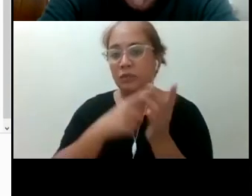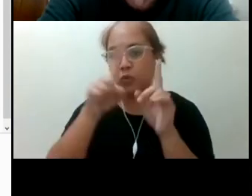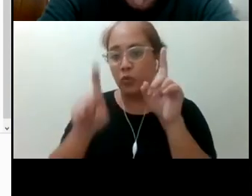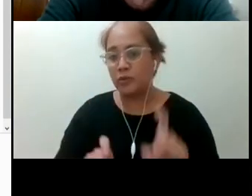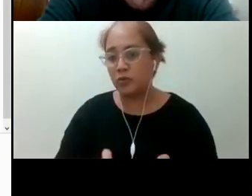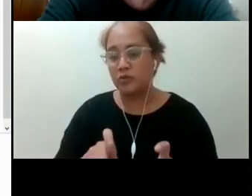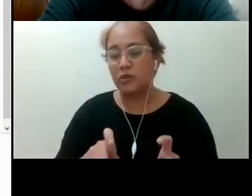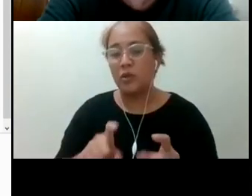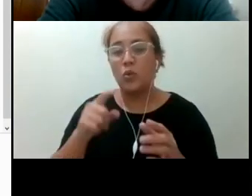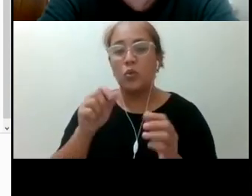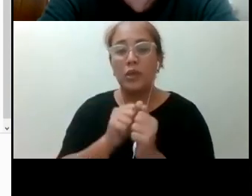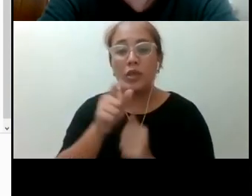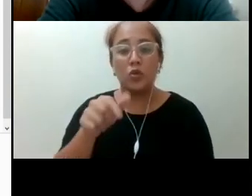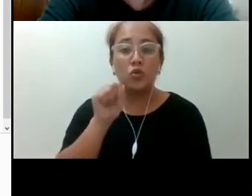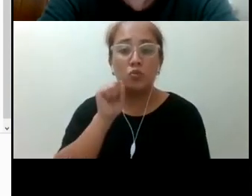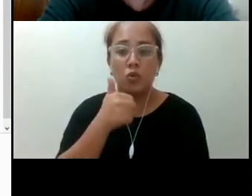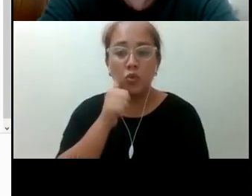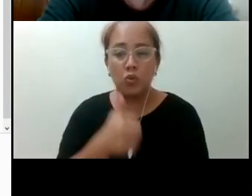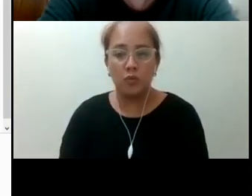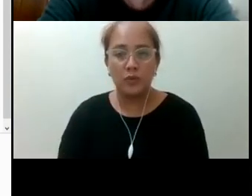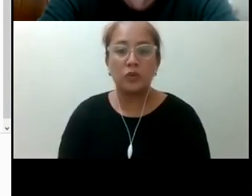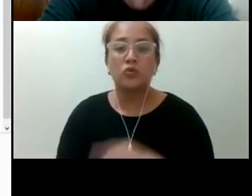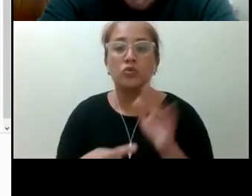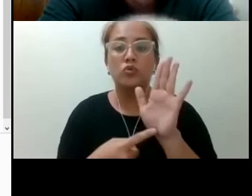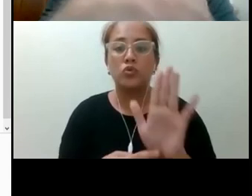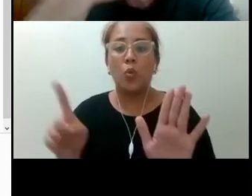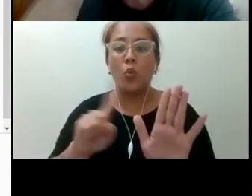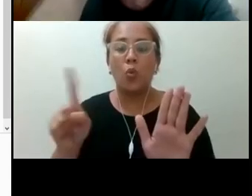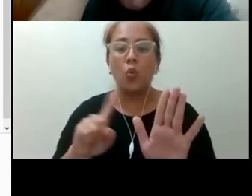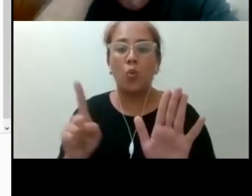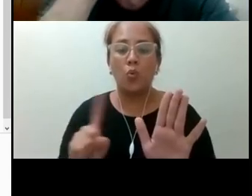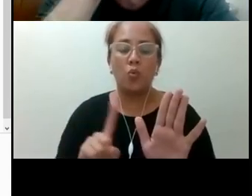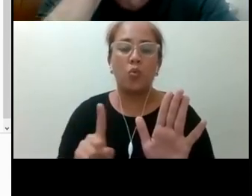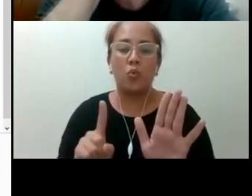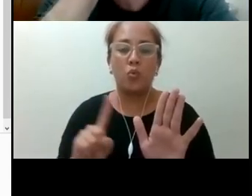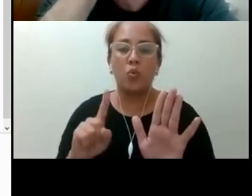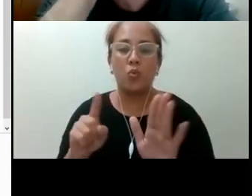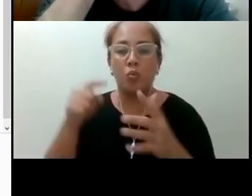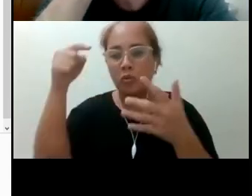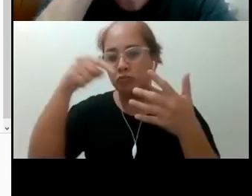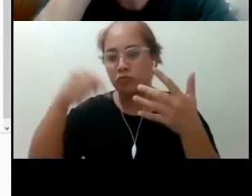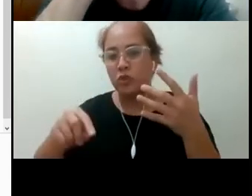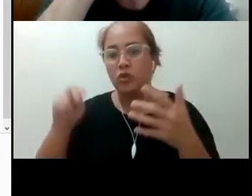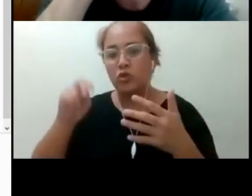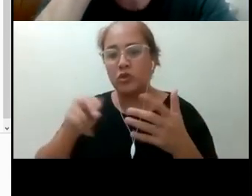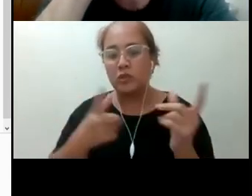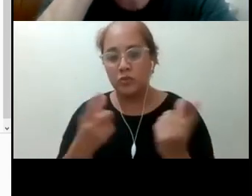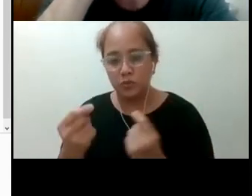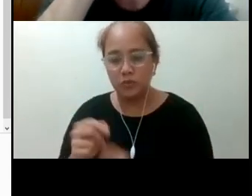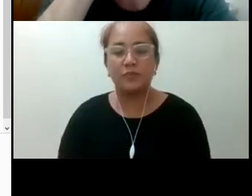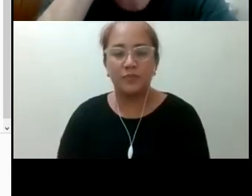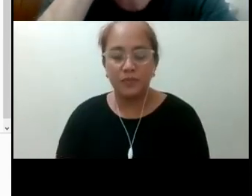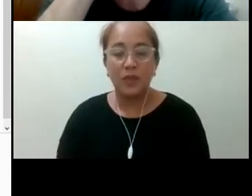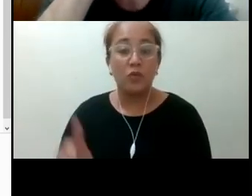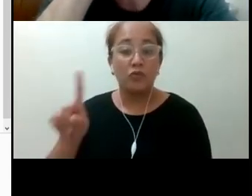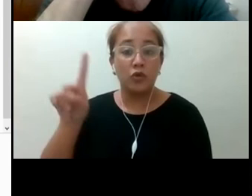you tomorrow to show you what kinds of things you will need to do. And for the test,